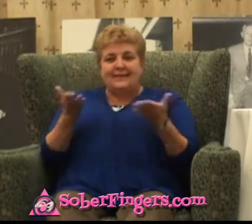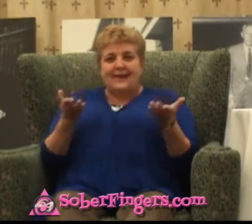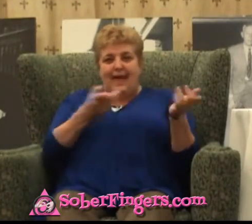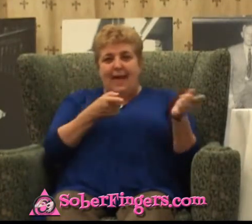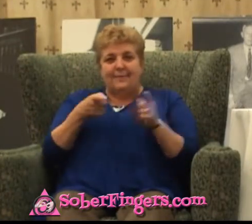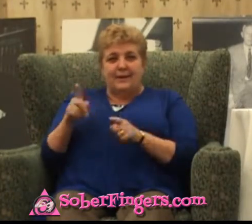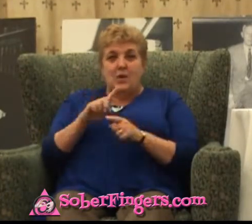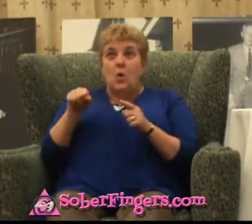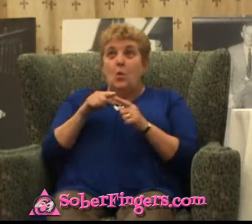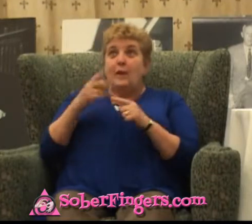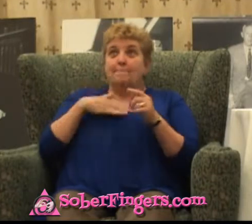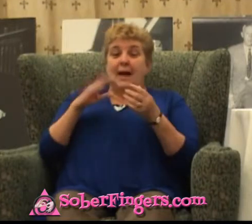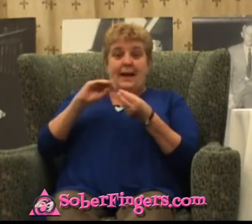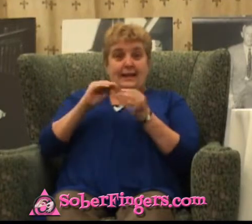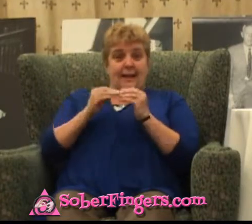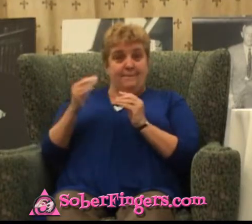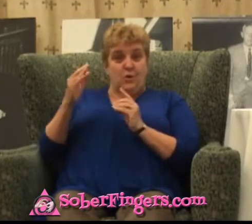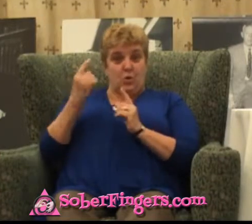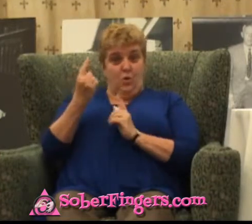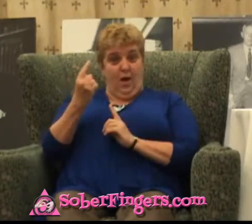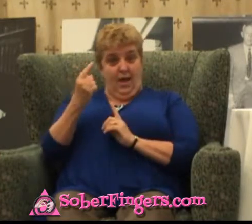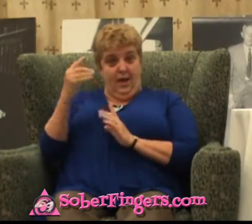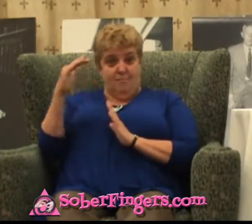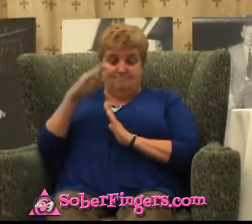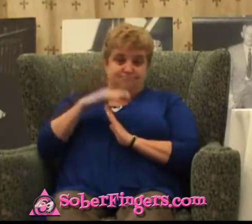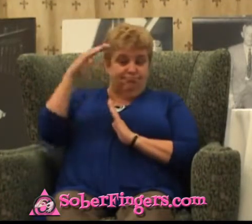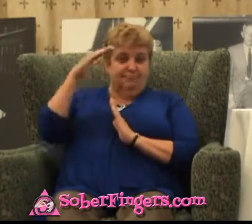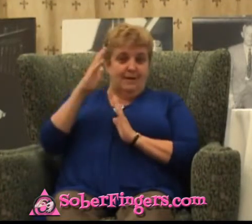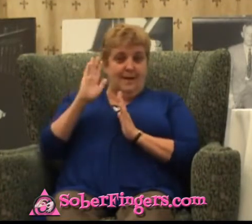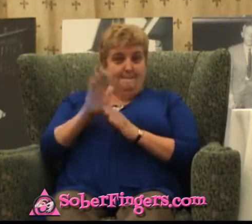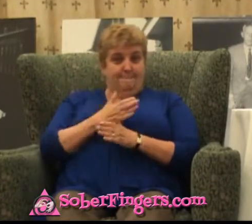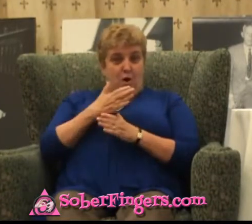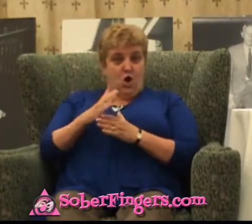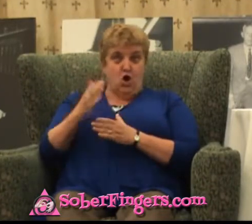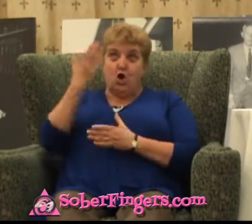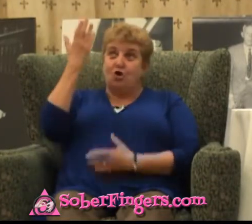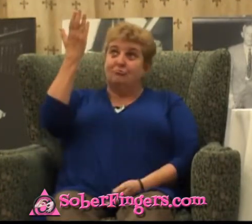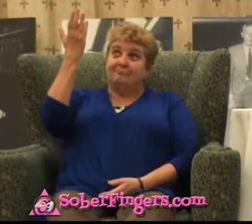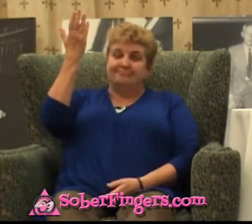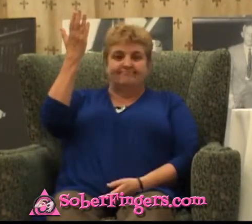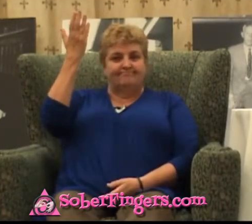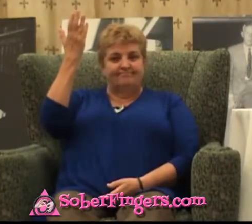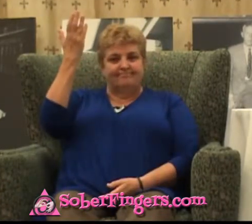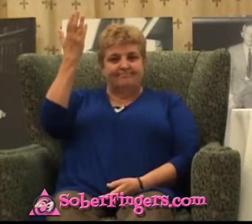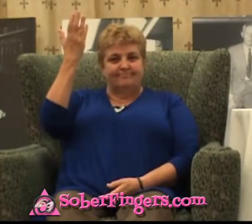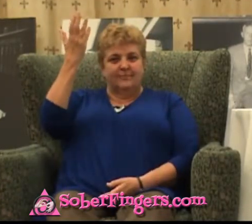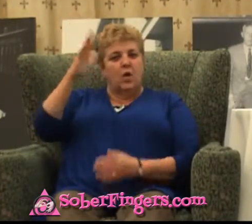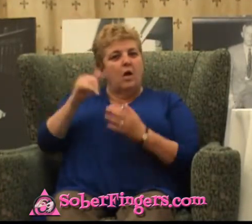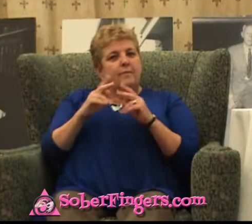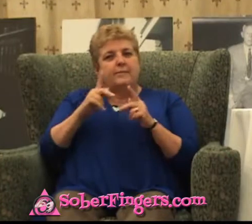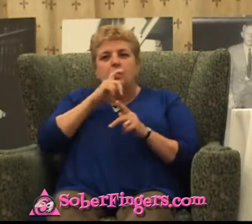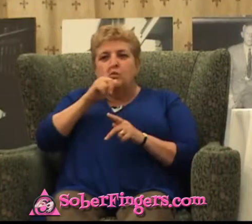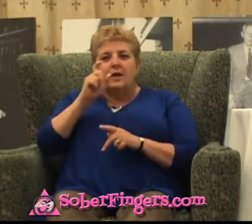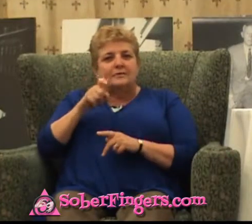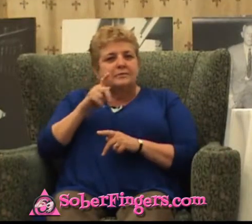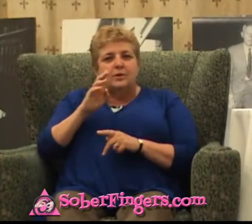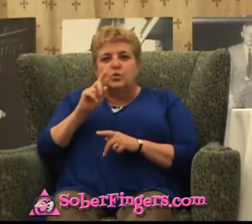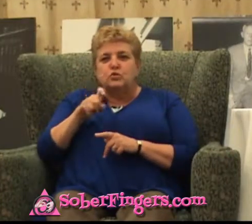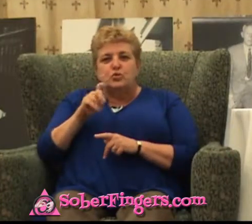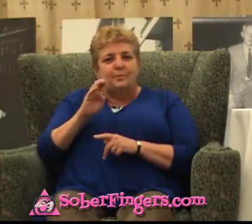partner, all of the people that weren't supposed to be in my life pretty quietly left. The people that were supposed to be in my life,